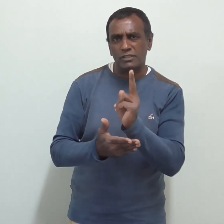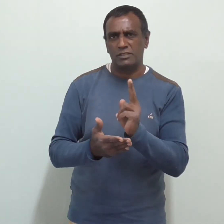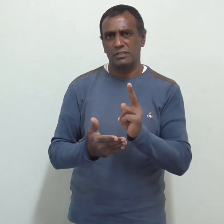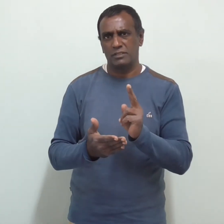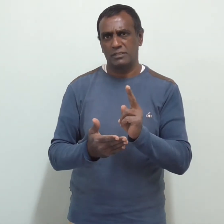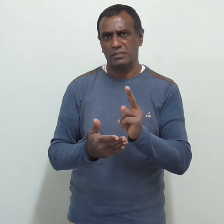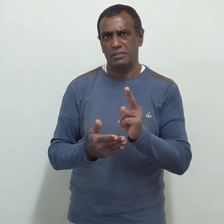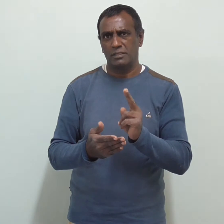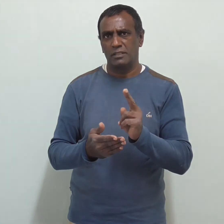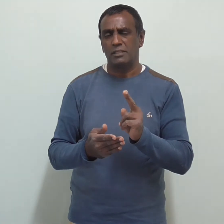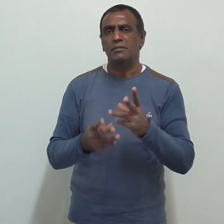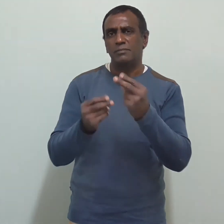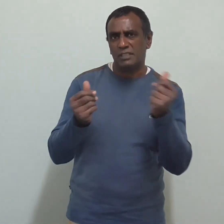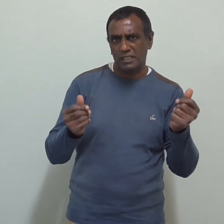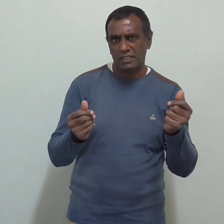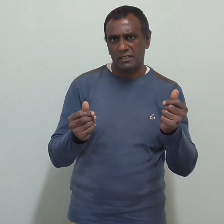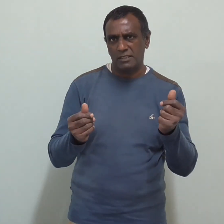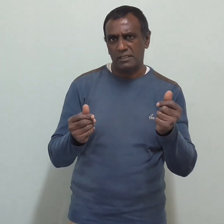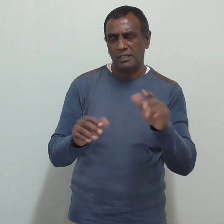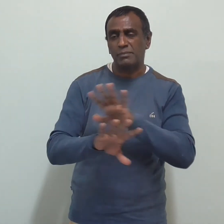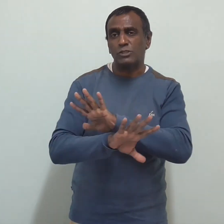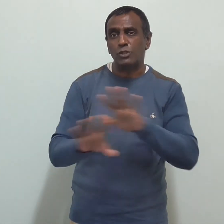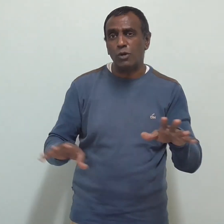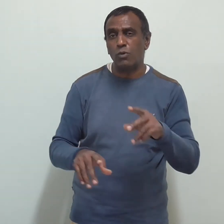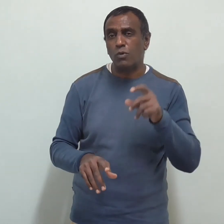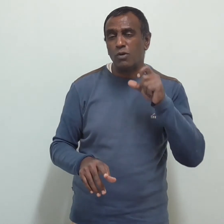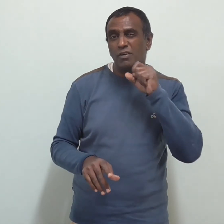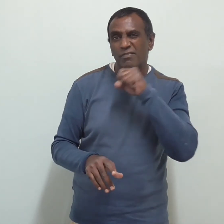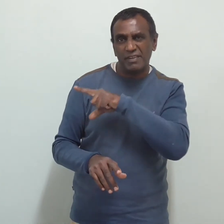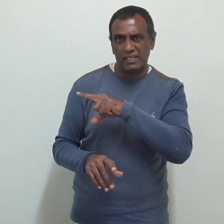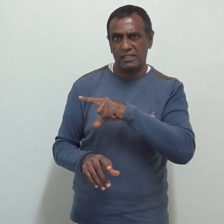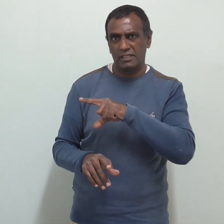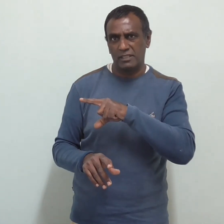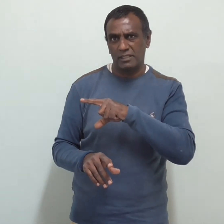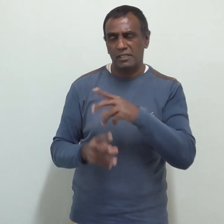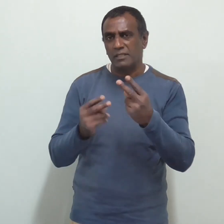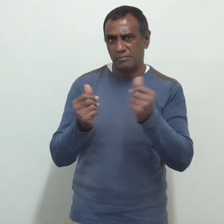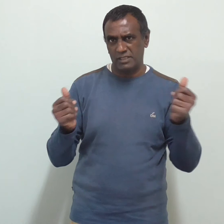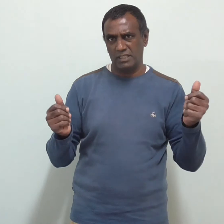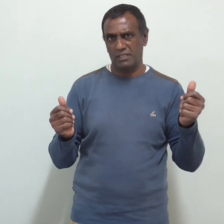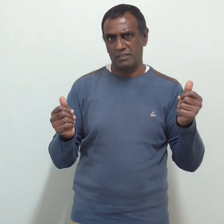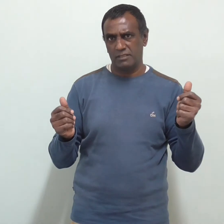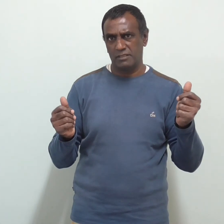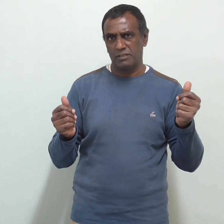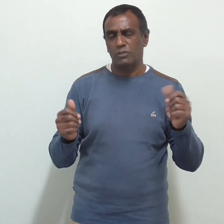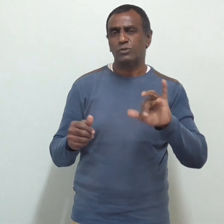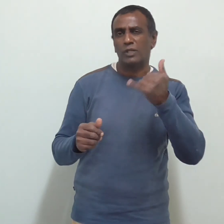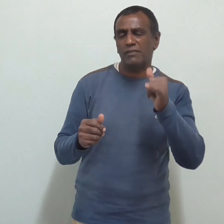Honest material. Means no fake material. So if